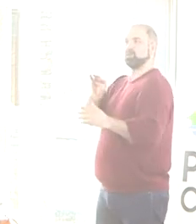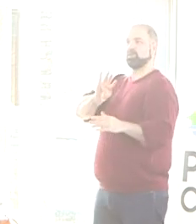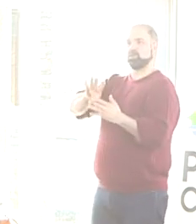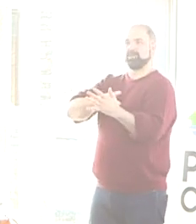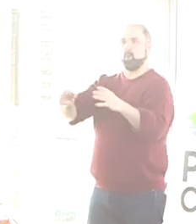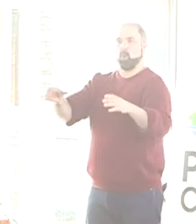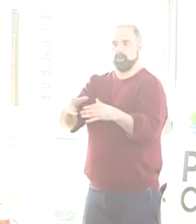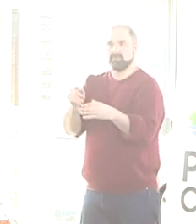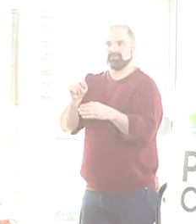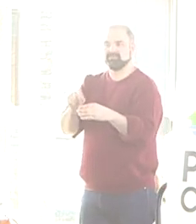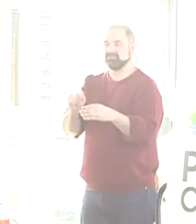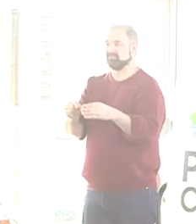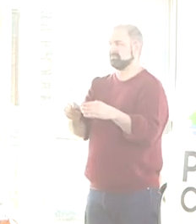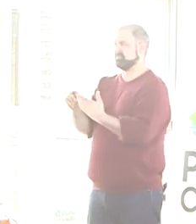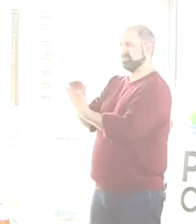thing on them